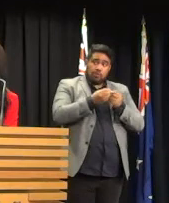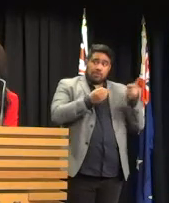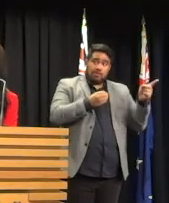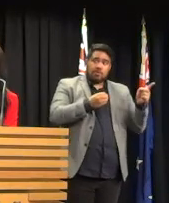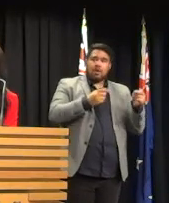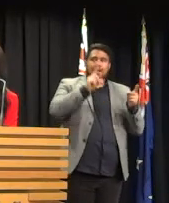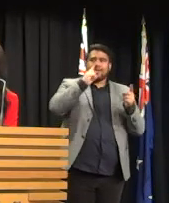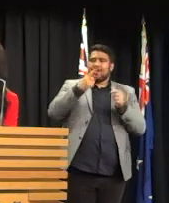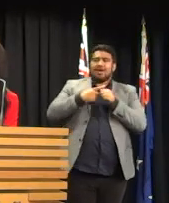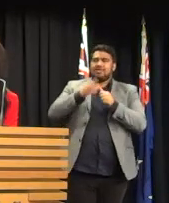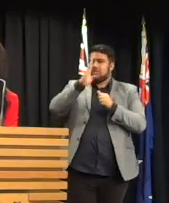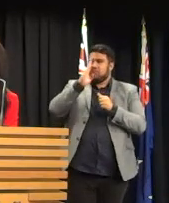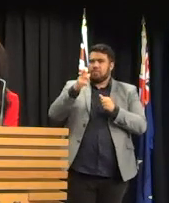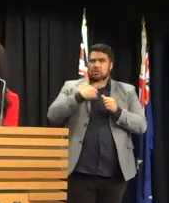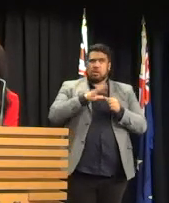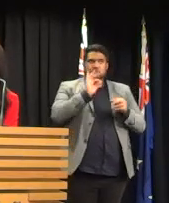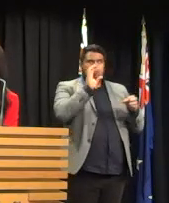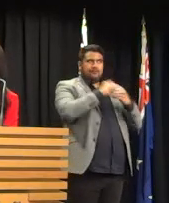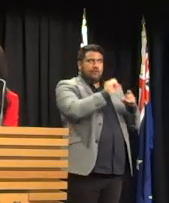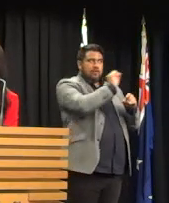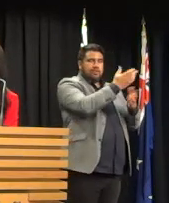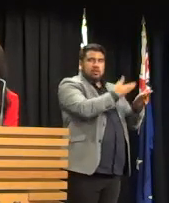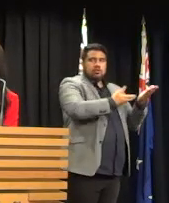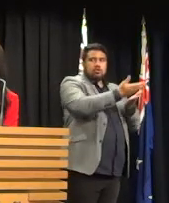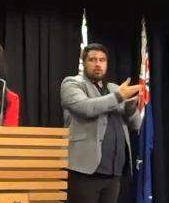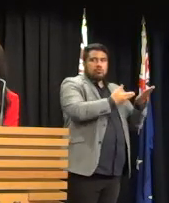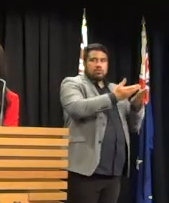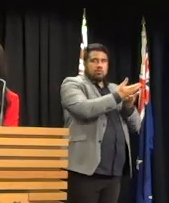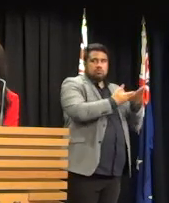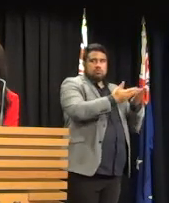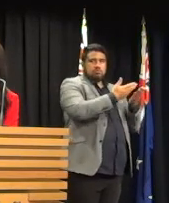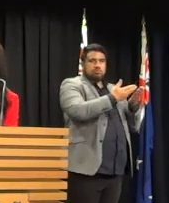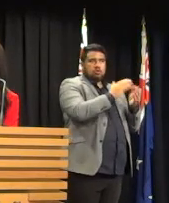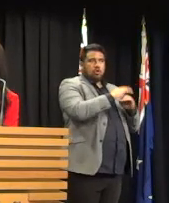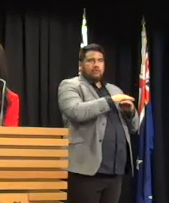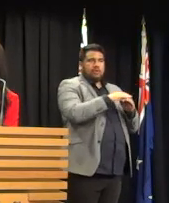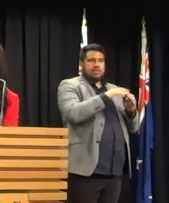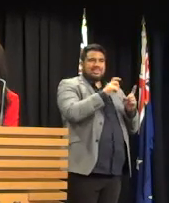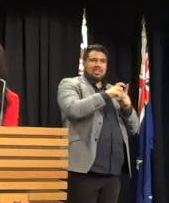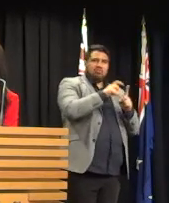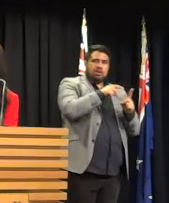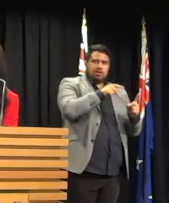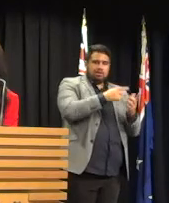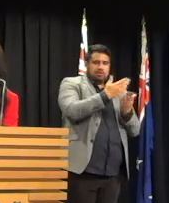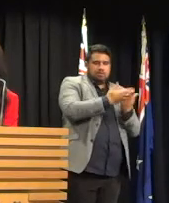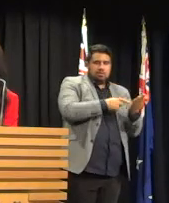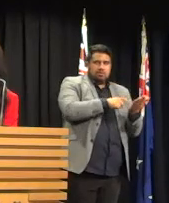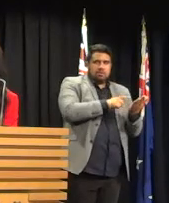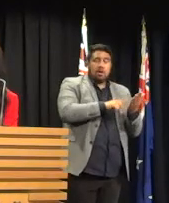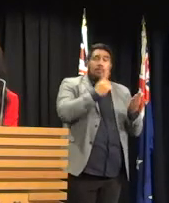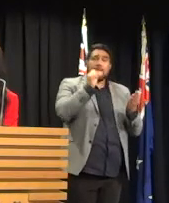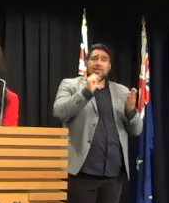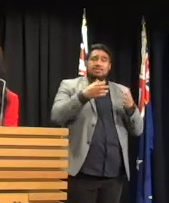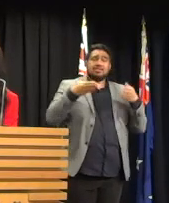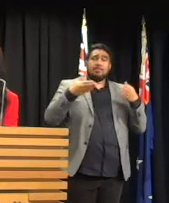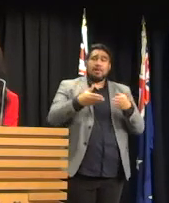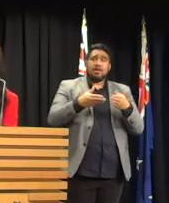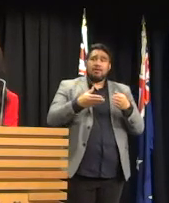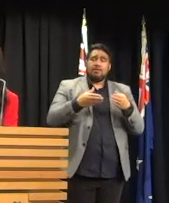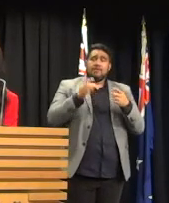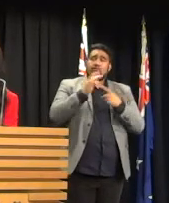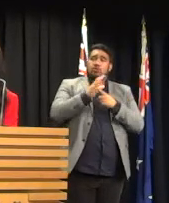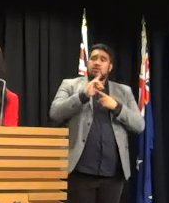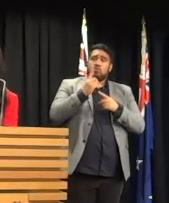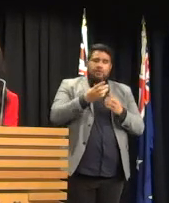directly. I've not been at the table on those specific conversations around DERA, but obviously the main focus for nutrient limits